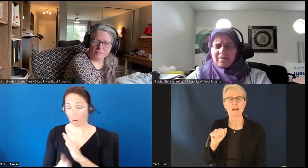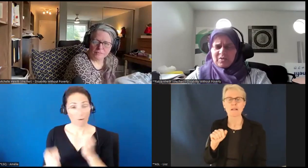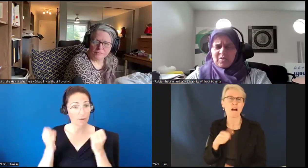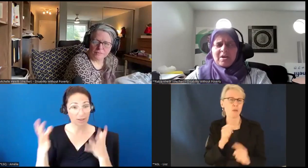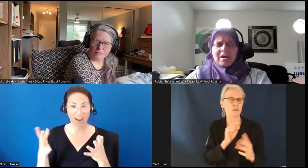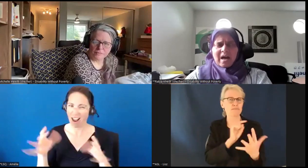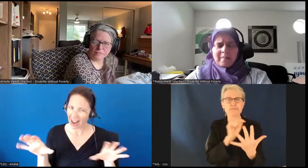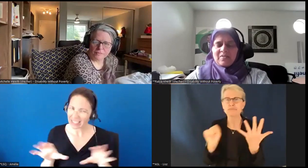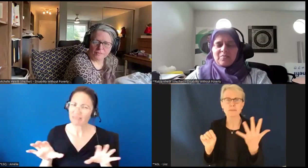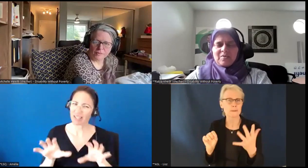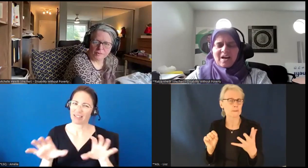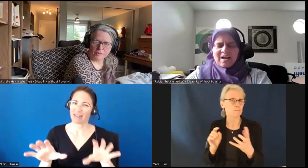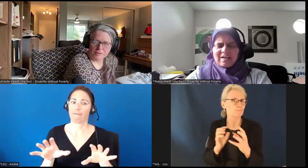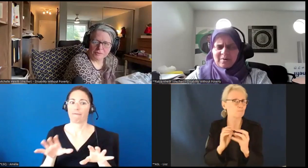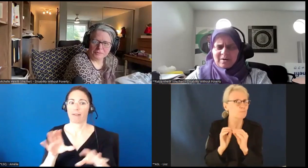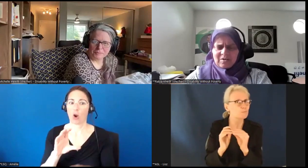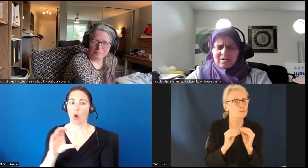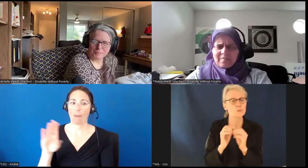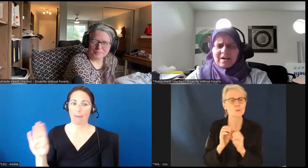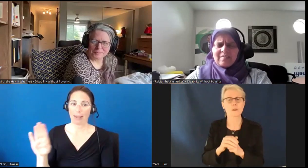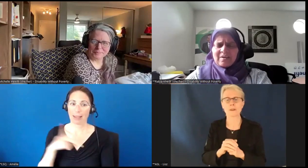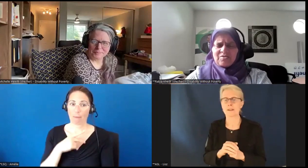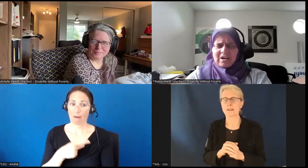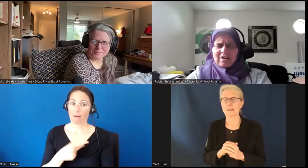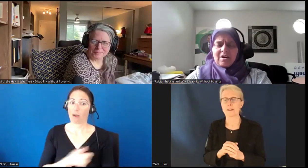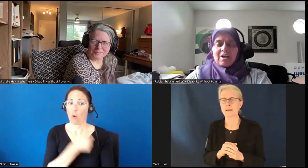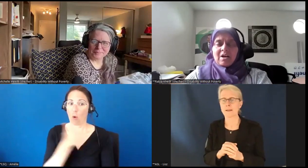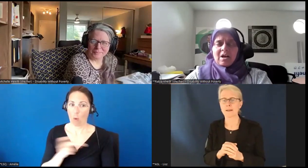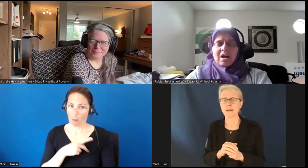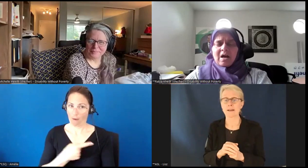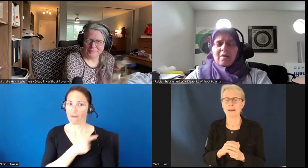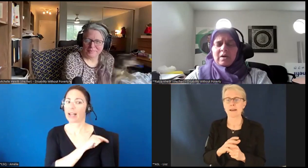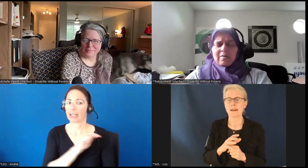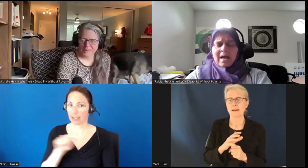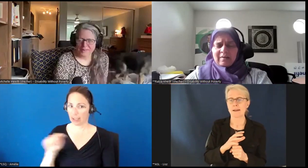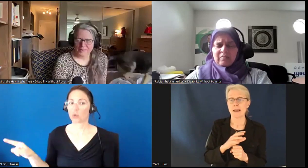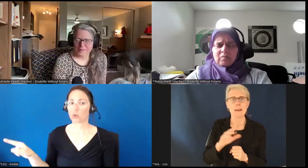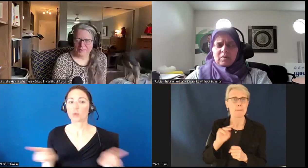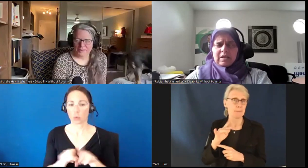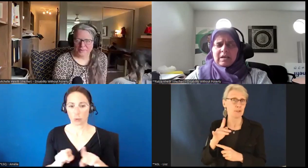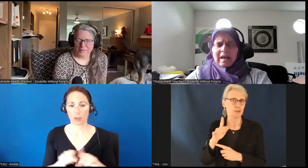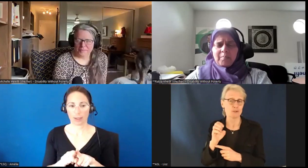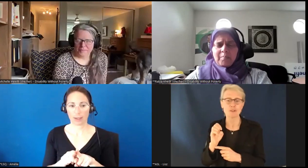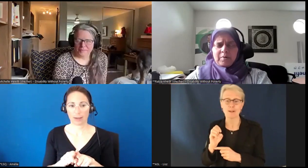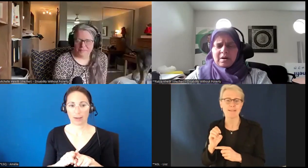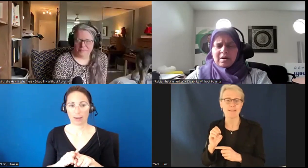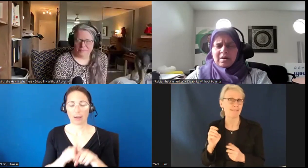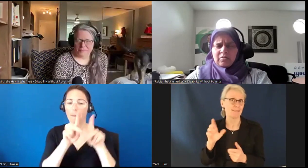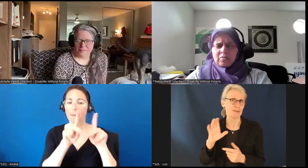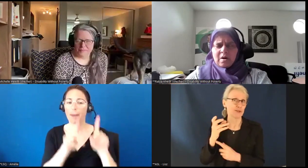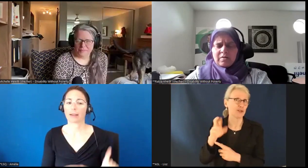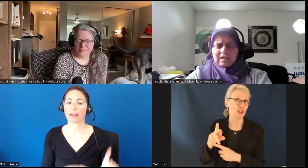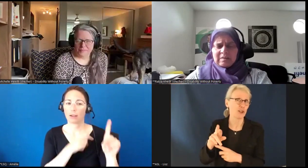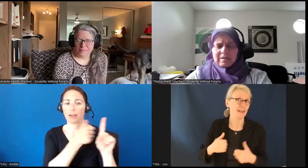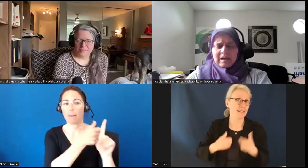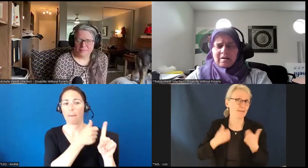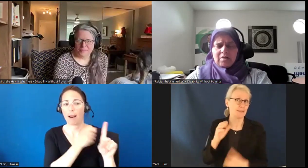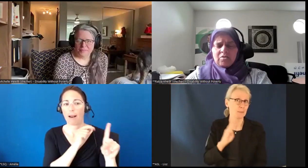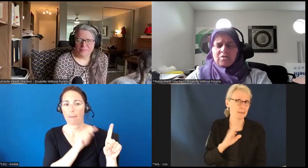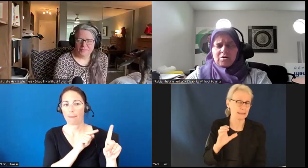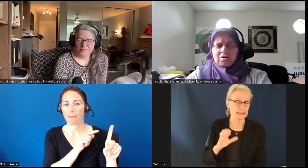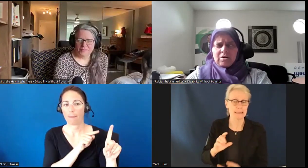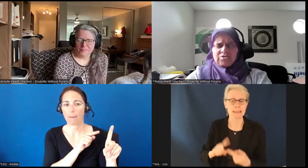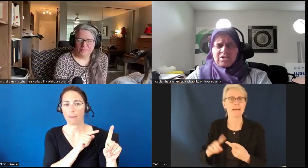Michelle also happens to reside in British Columbia as our chair. We are actively working in Alberta through our team